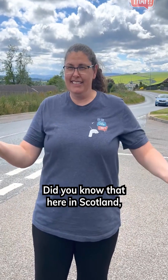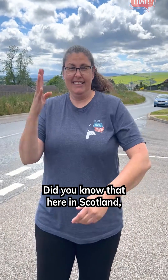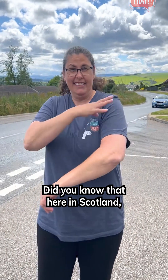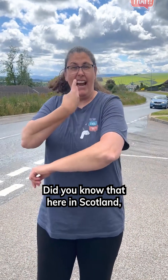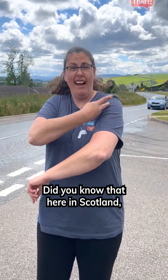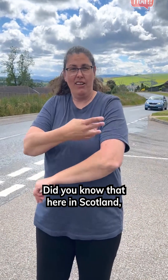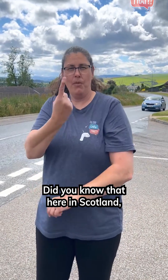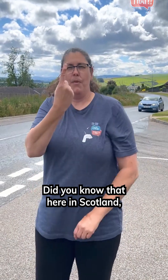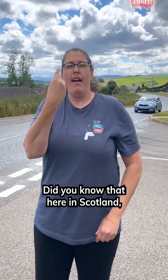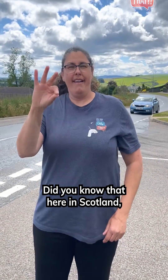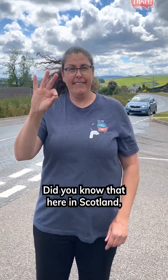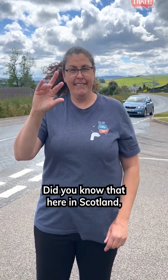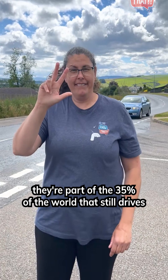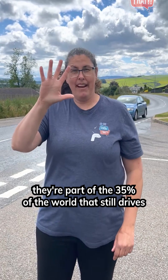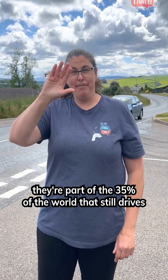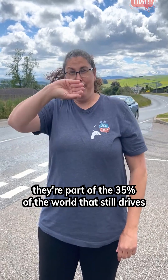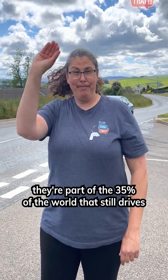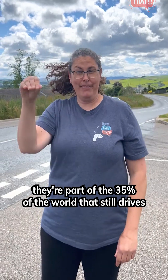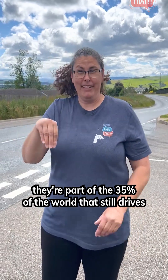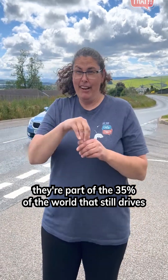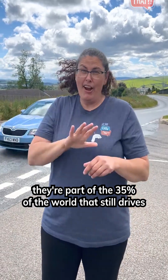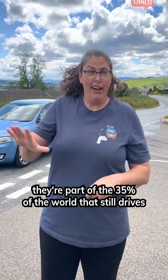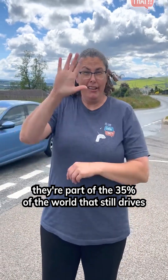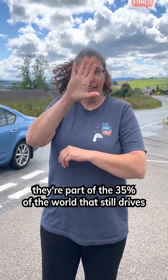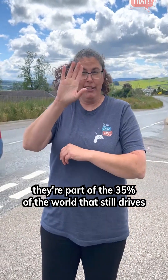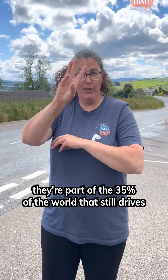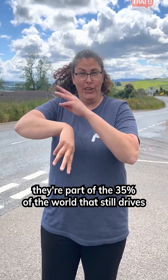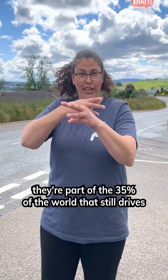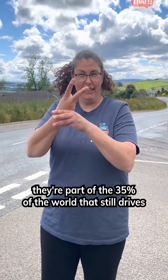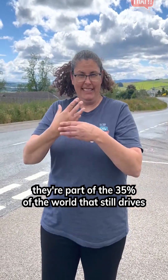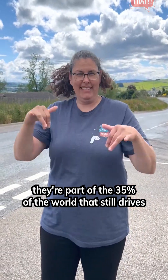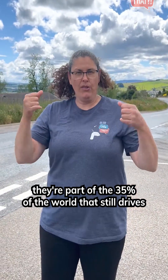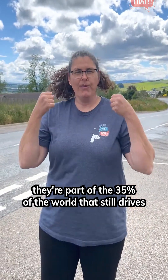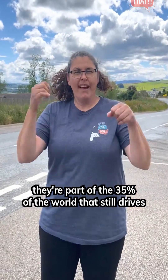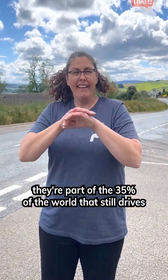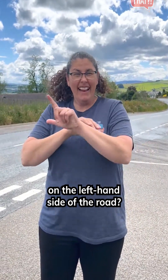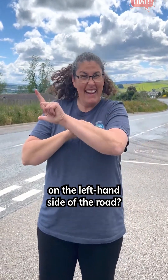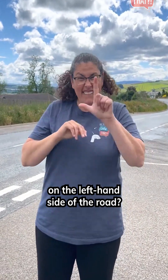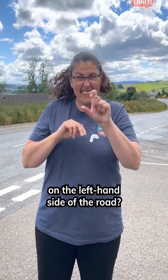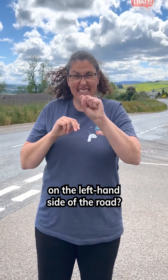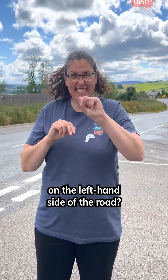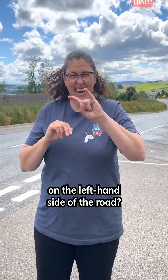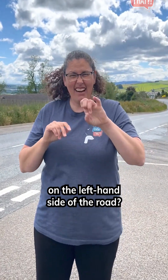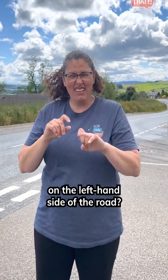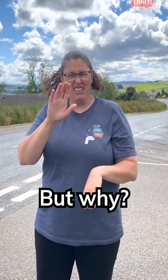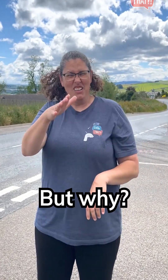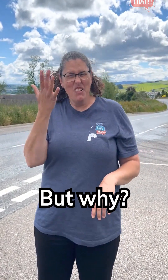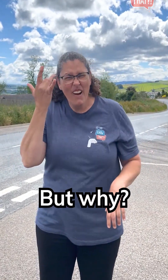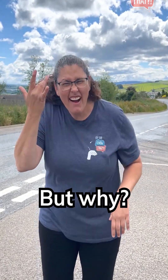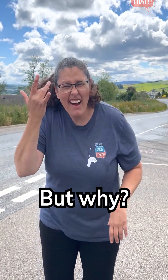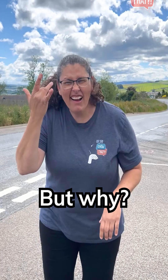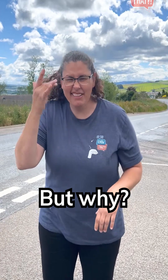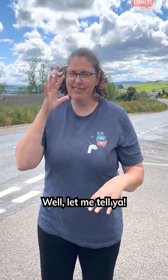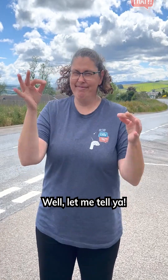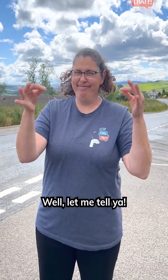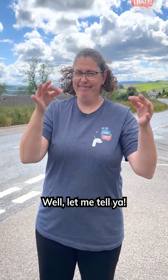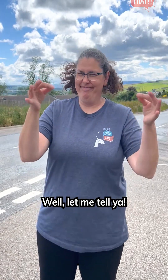Did you know that here in Scotland, they're part of the 35% of the world that still drives on the left-hand side of the road? But why? Well, let me tell